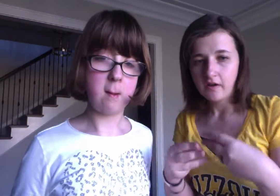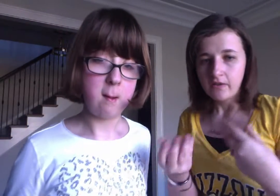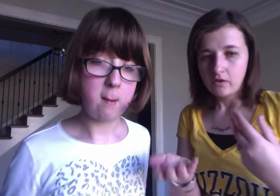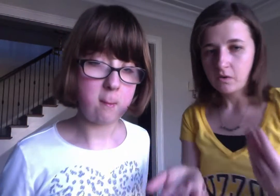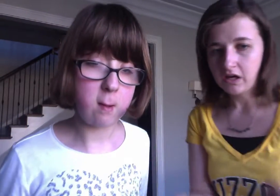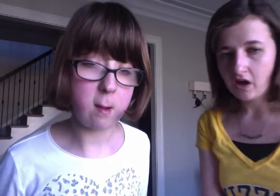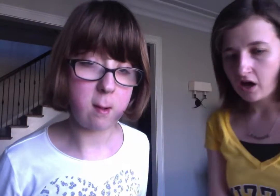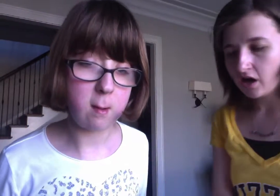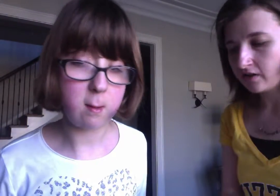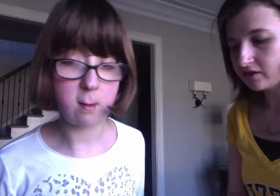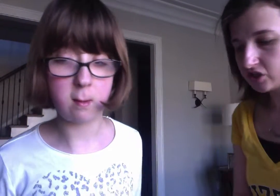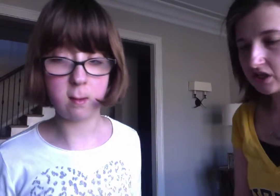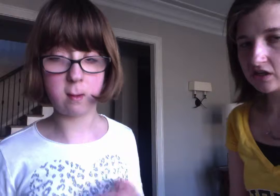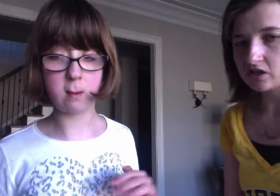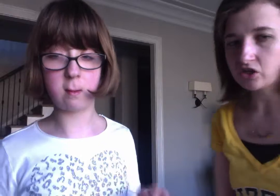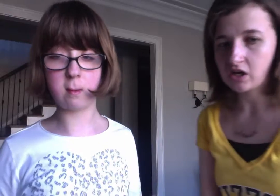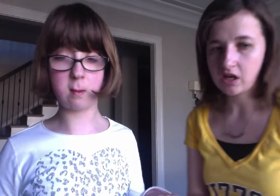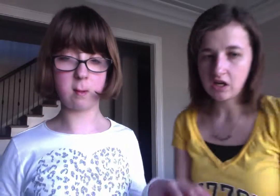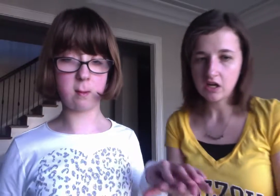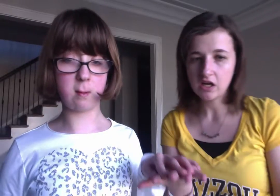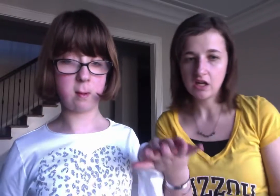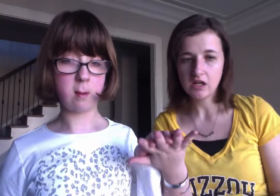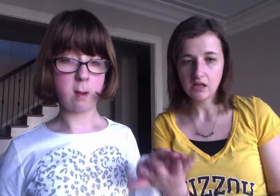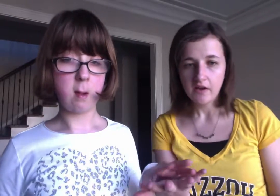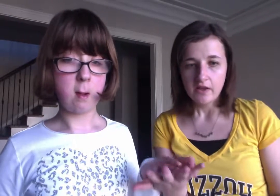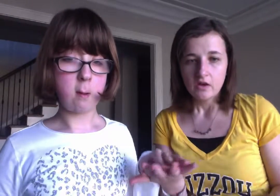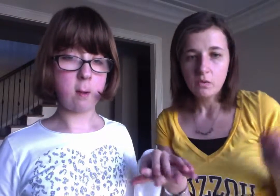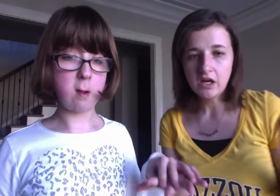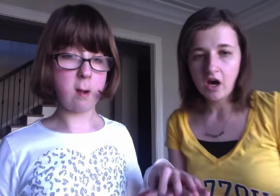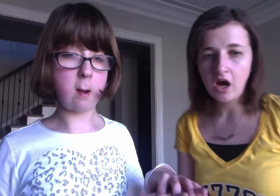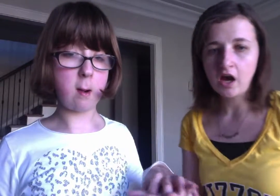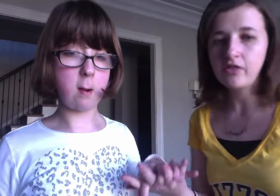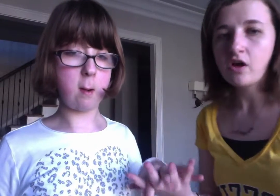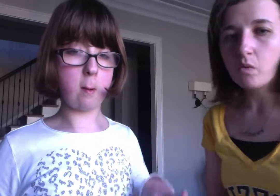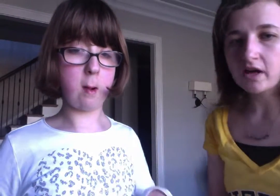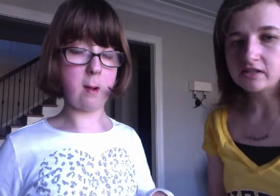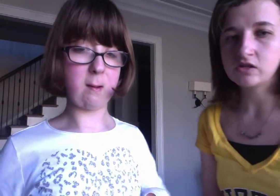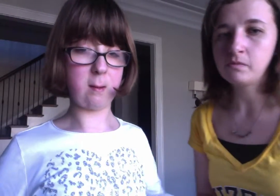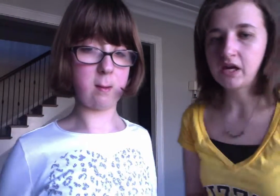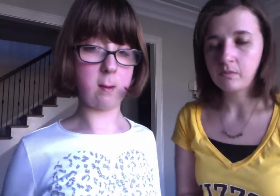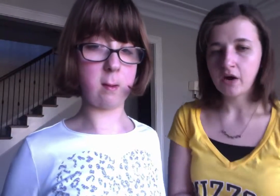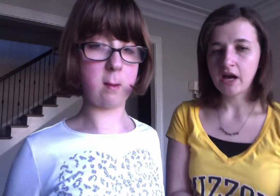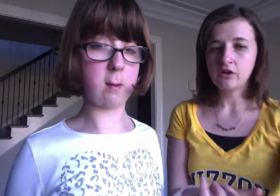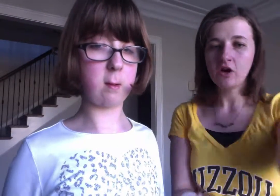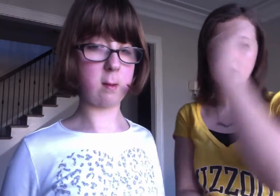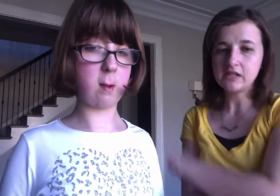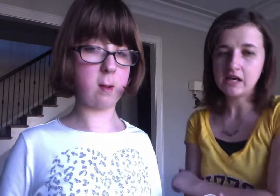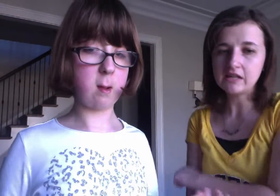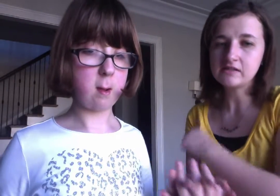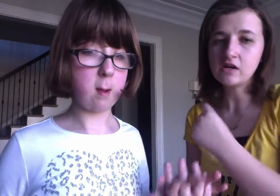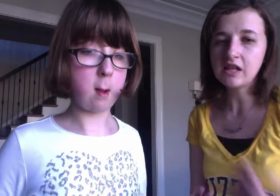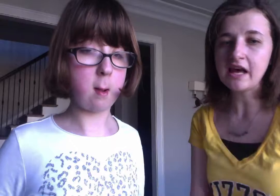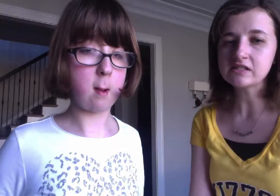world. We are the children. We are the ones who make a brighter day, so let's